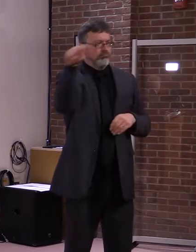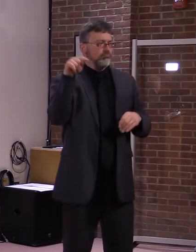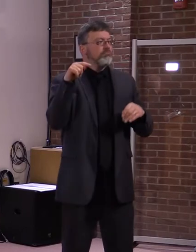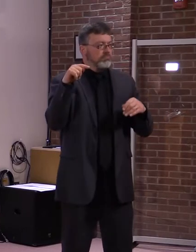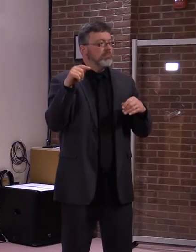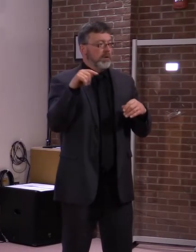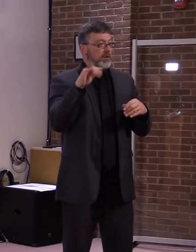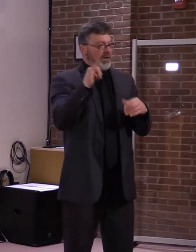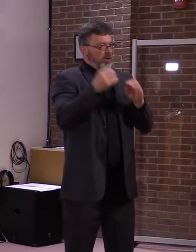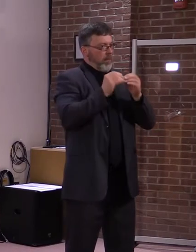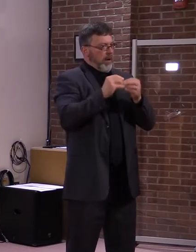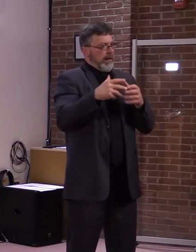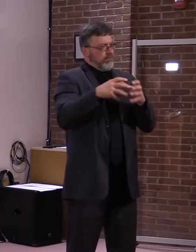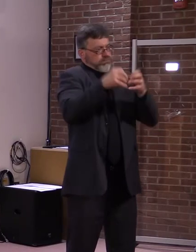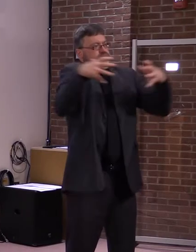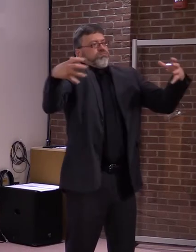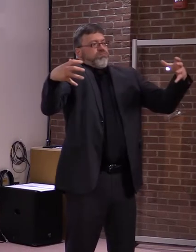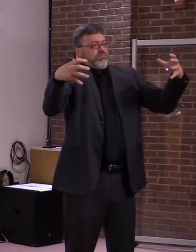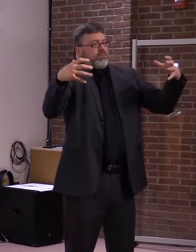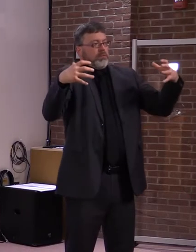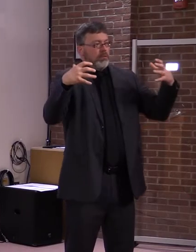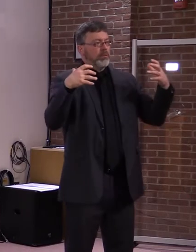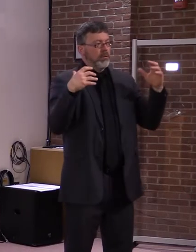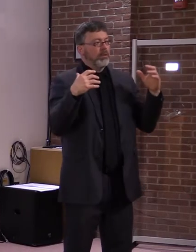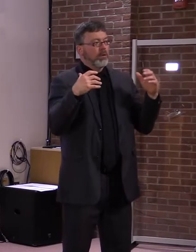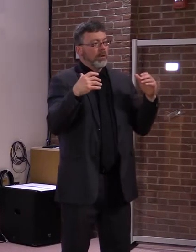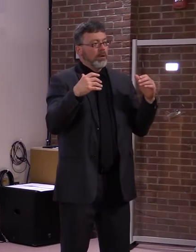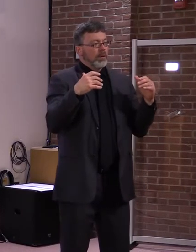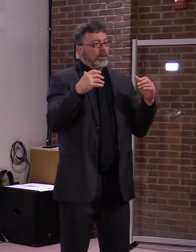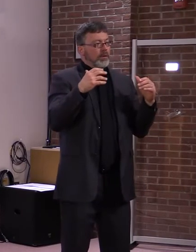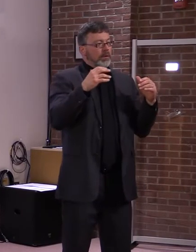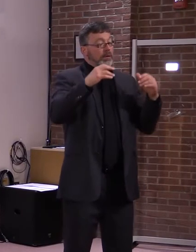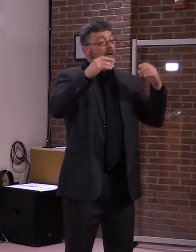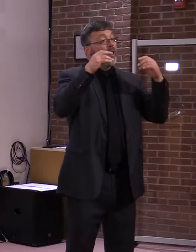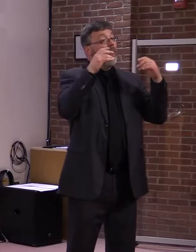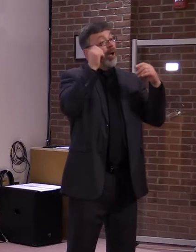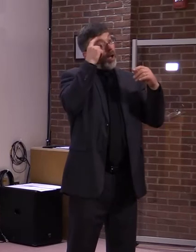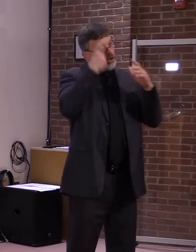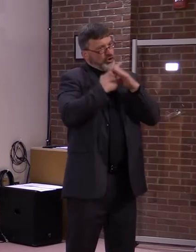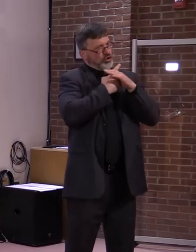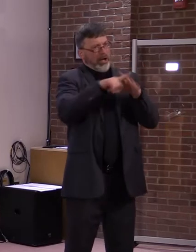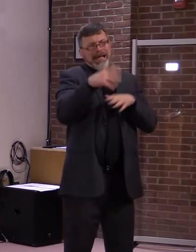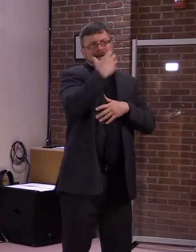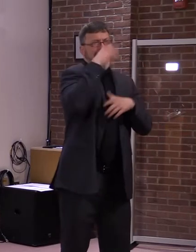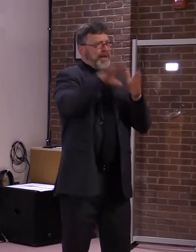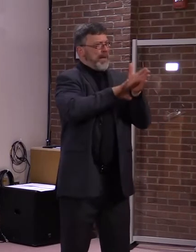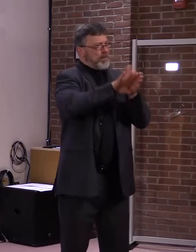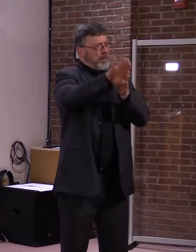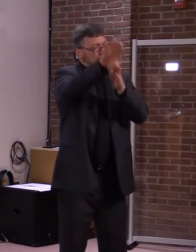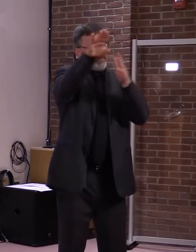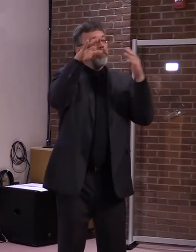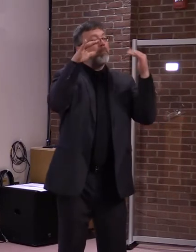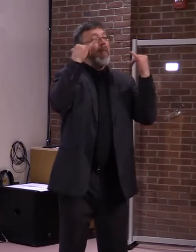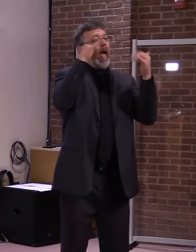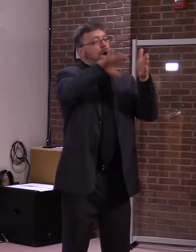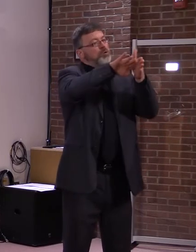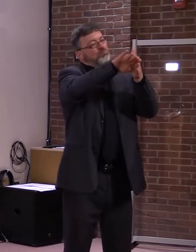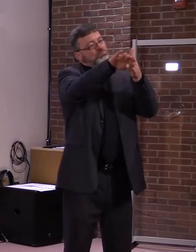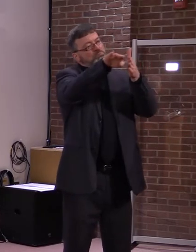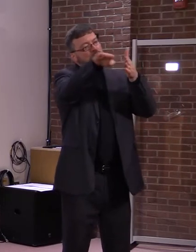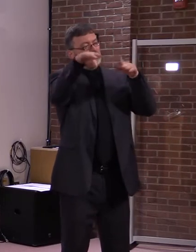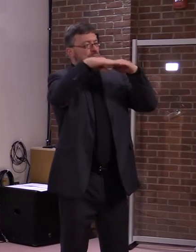of level off. So if we see a real big uptake, one, we'll check the numbers to make sure it's right.